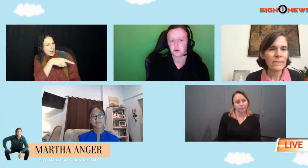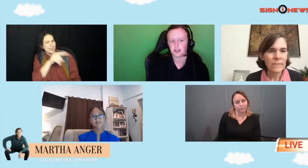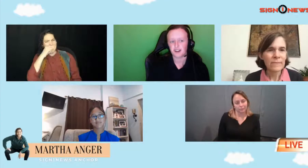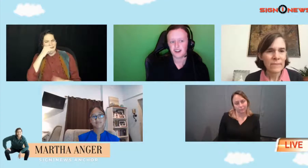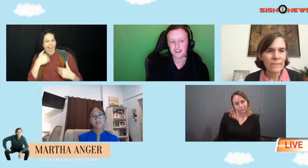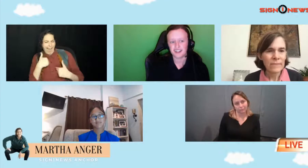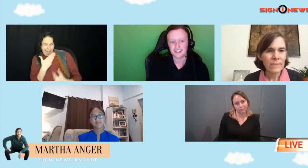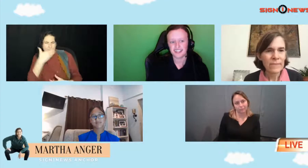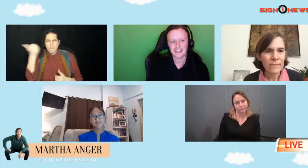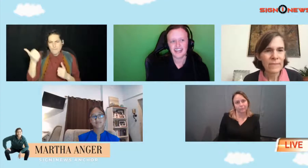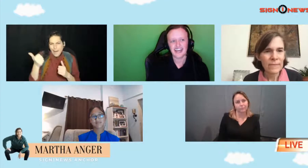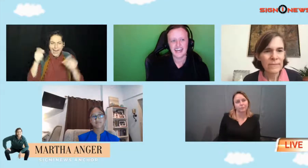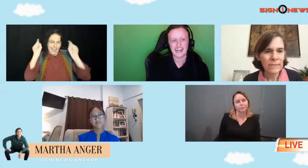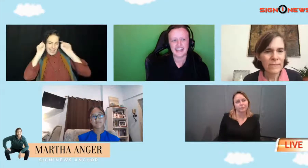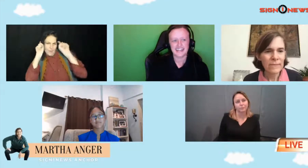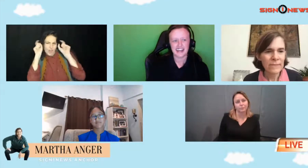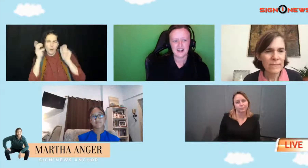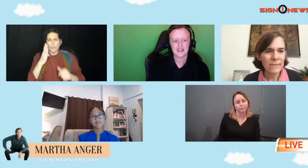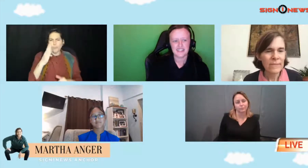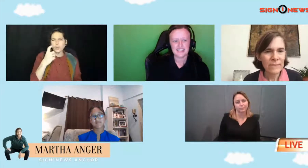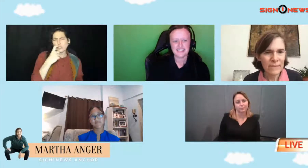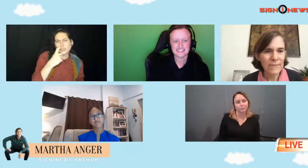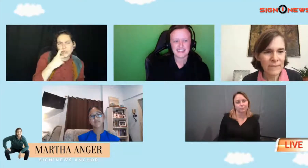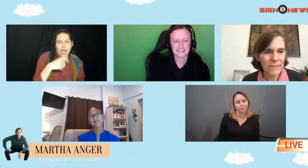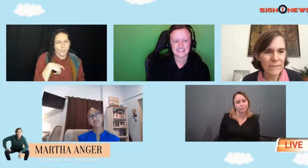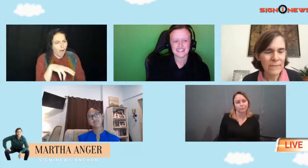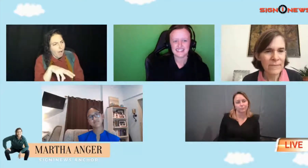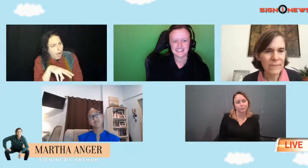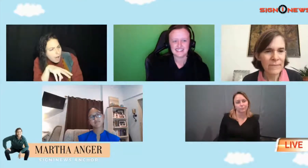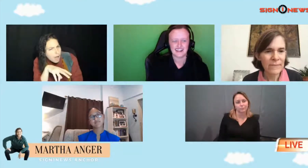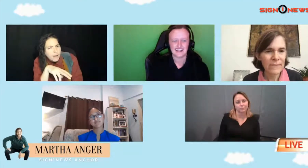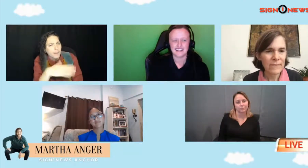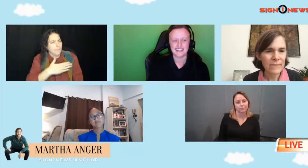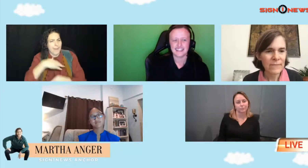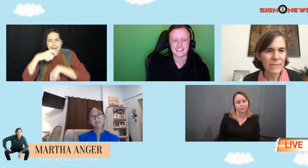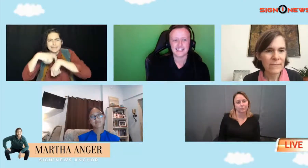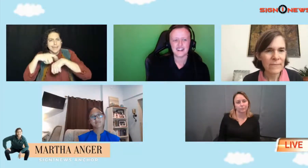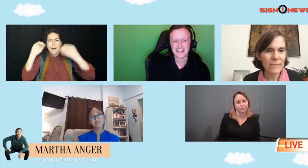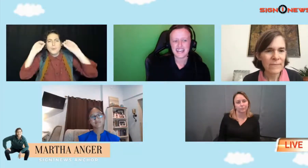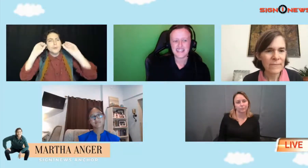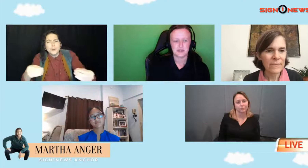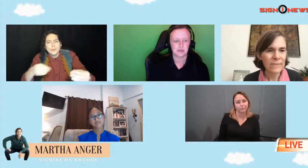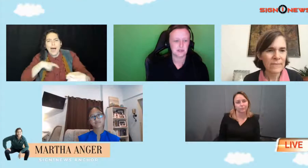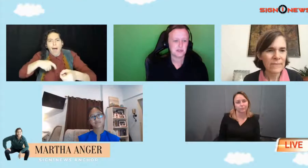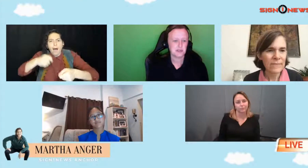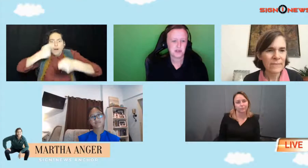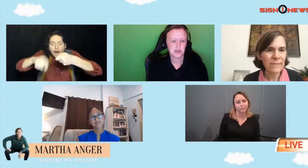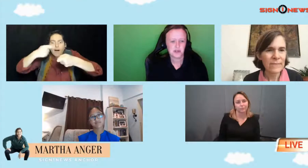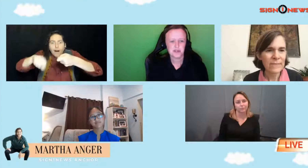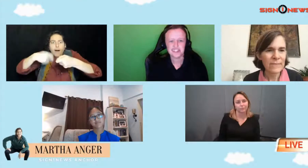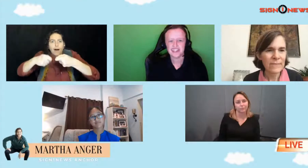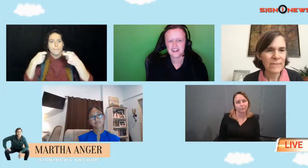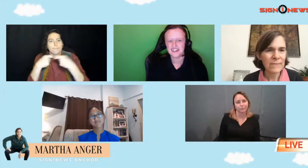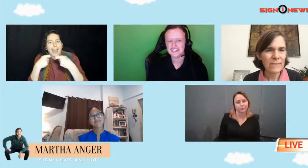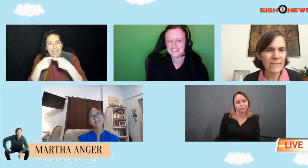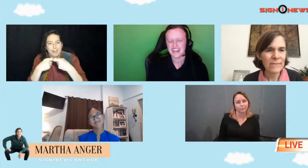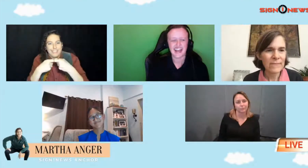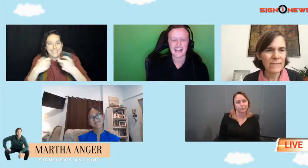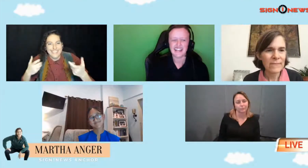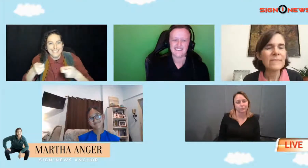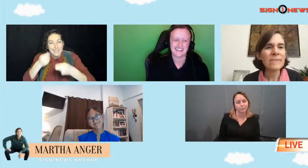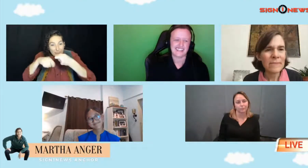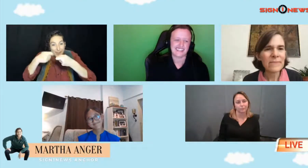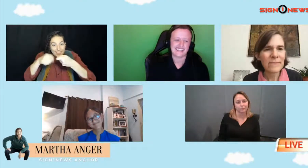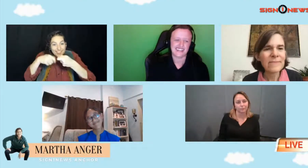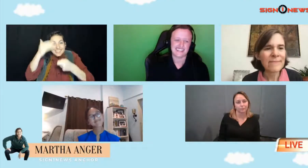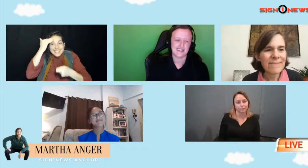with so much going on. And now these days, kids got hearing aids with Bluetooth and all this. I